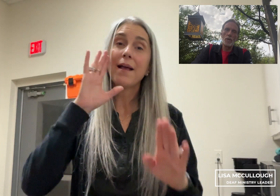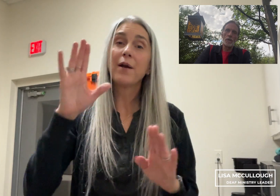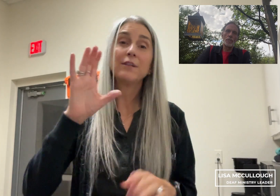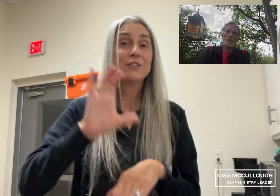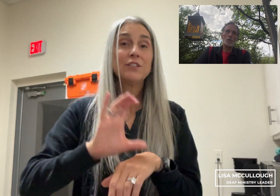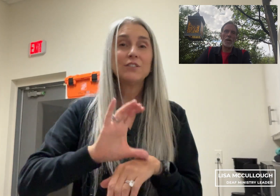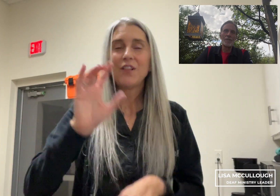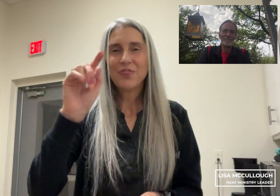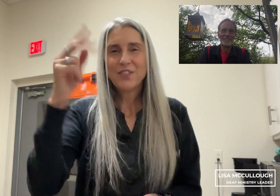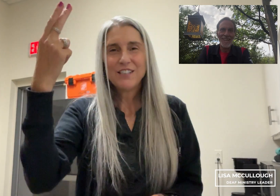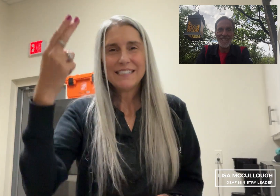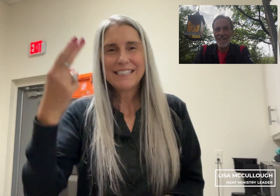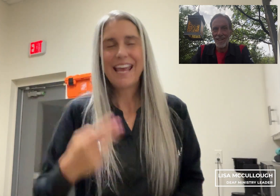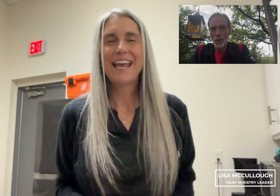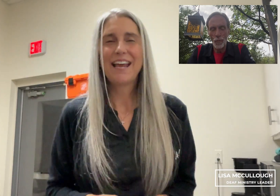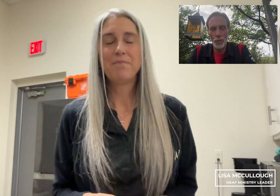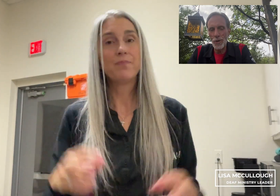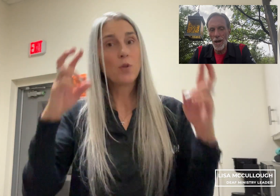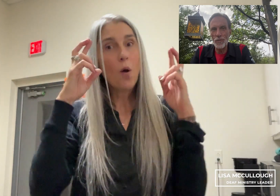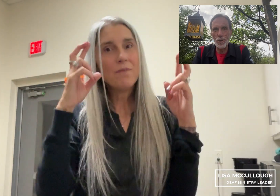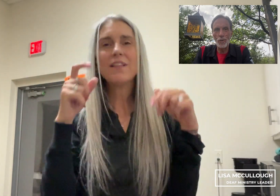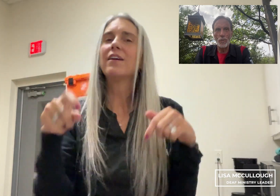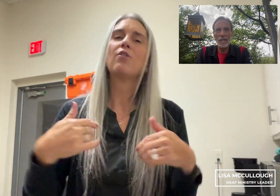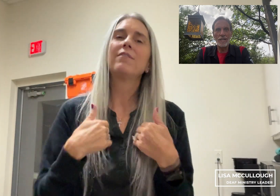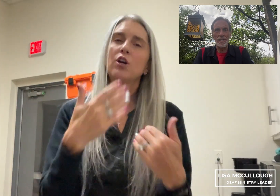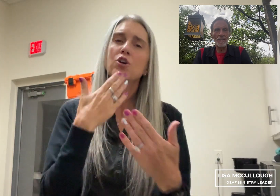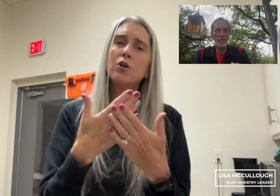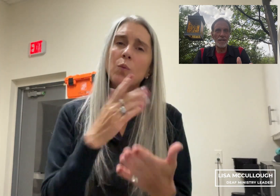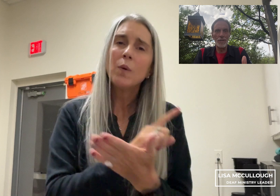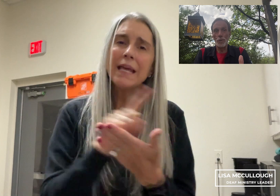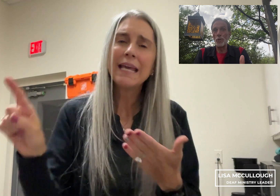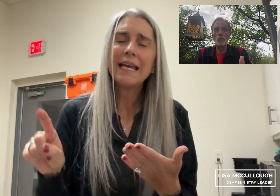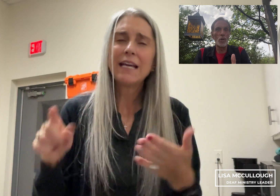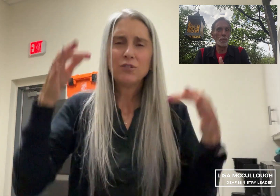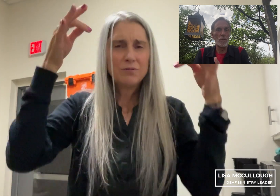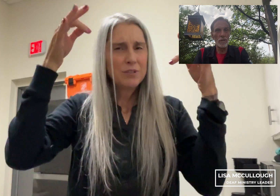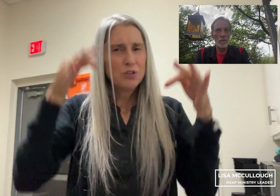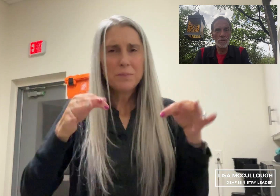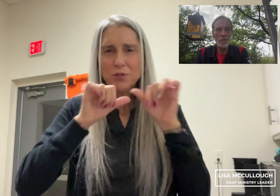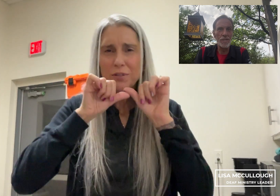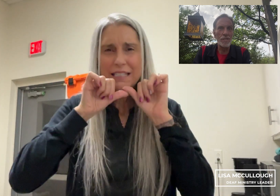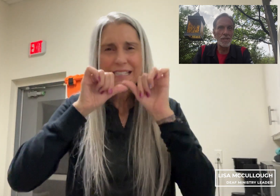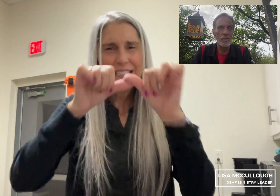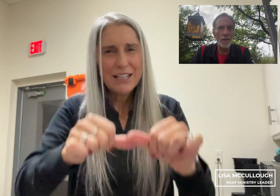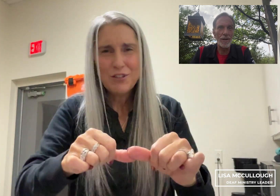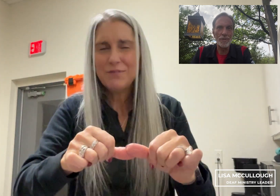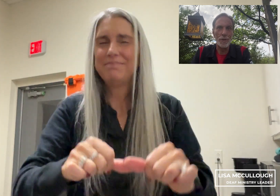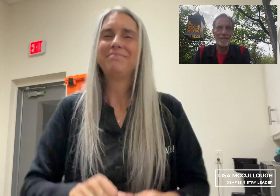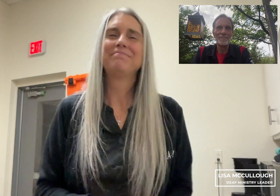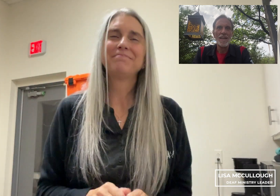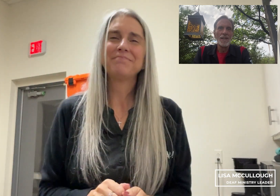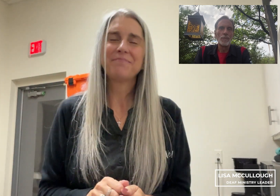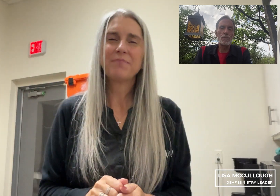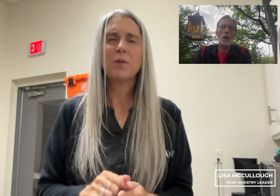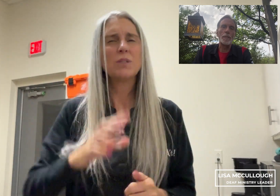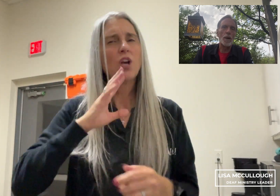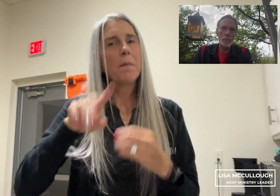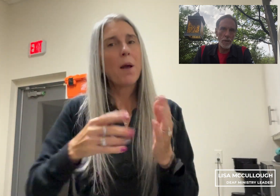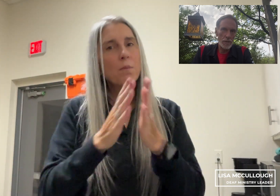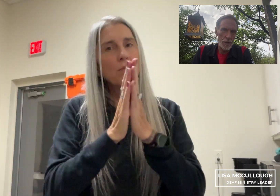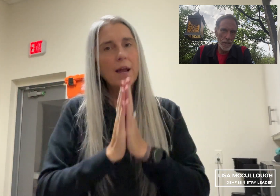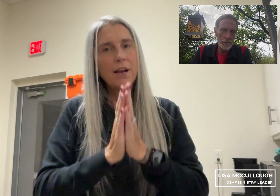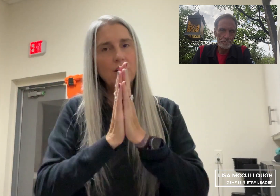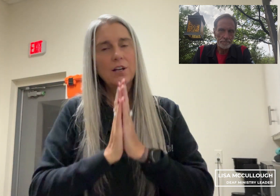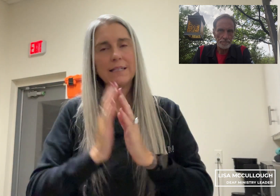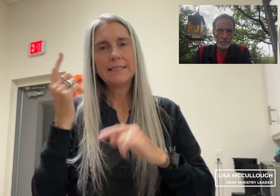Hello, church. Here we are on Thursday. Hopefully you're having a good week and you're determined to just continue after it. I want to talk about